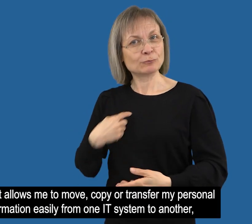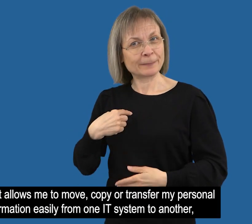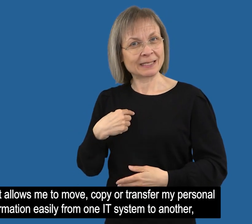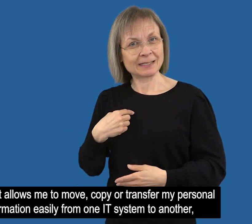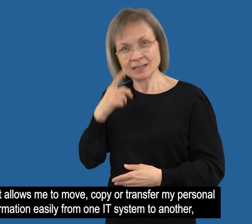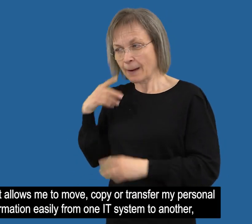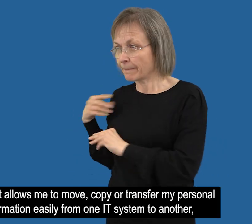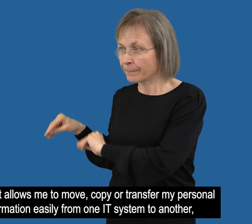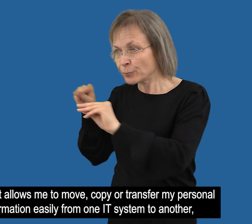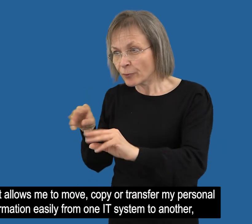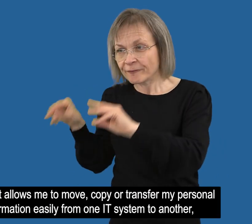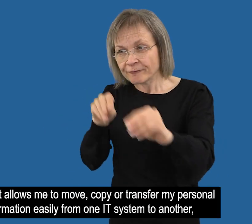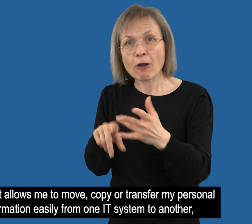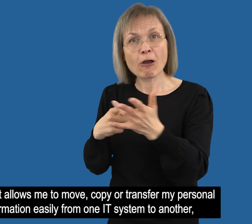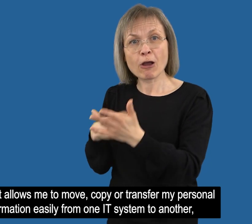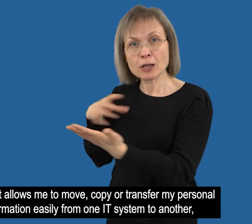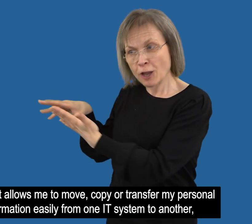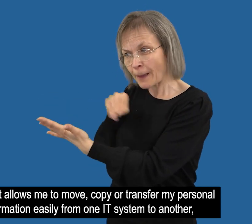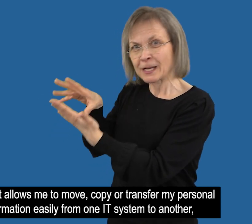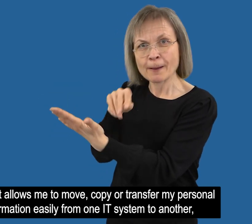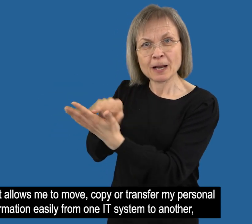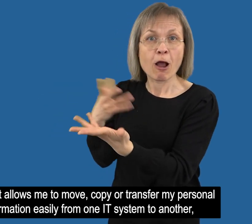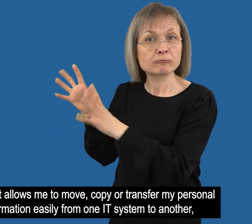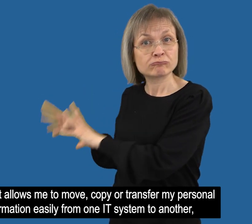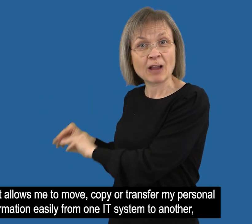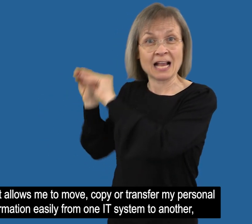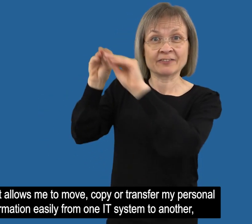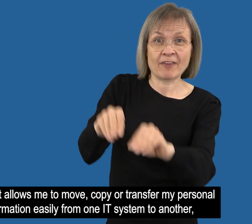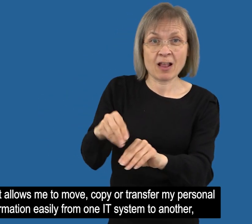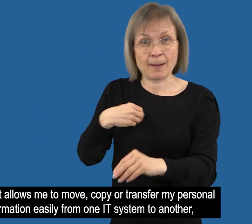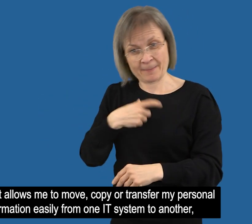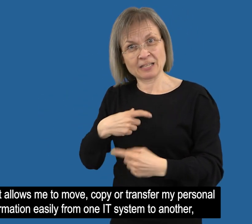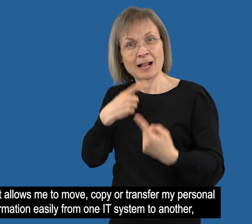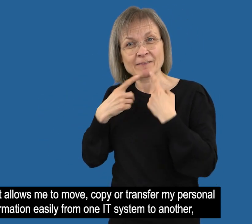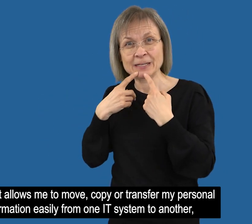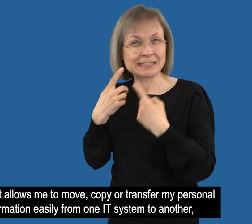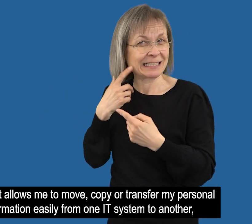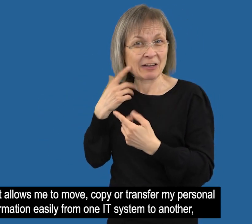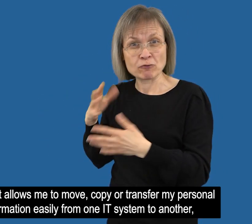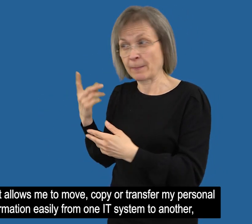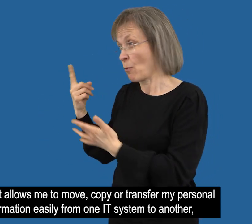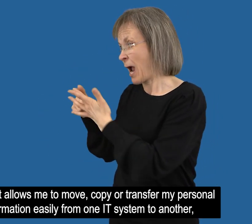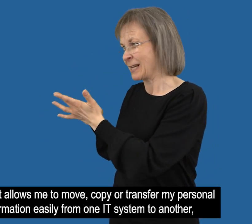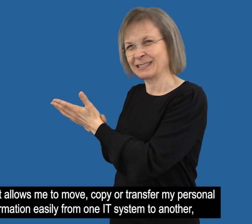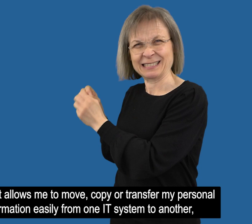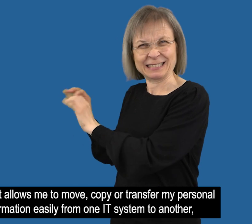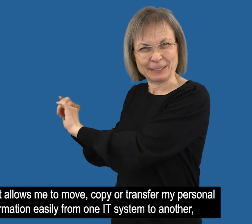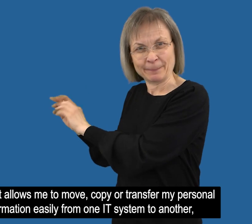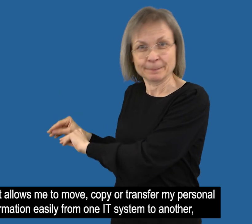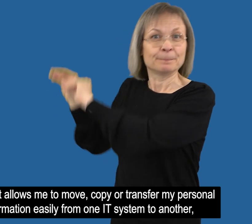This right allows me to move, copy or transfer my personal information easily from one IT system to another, safely